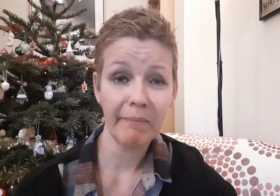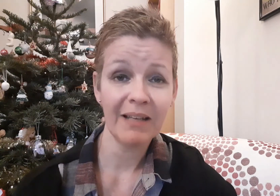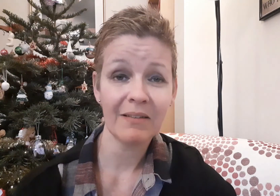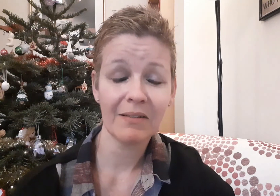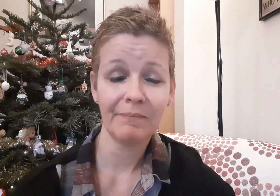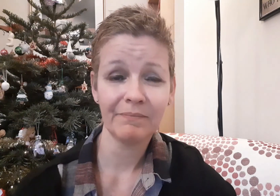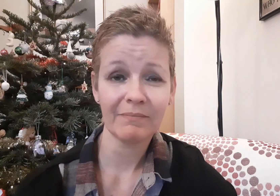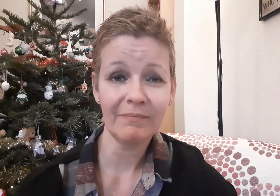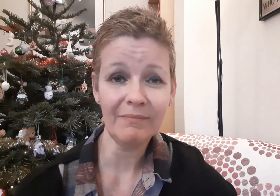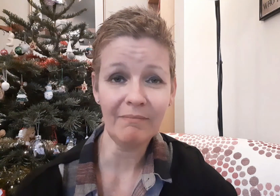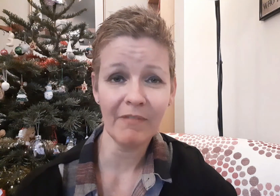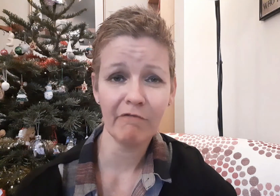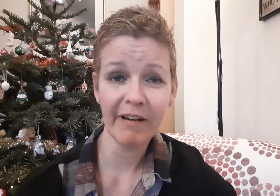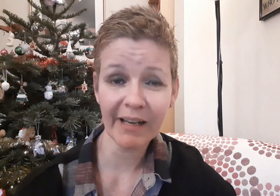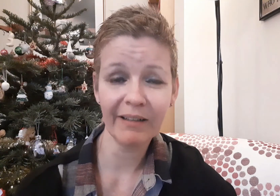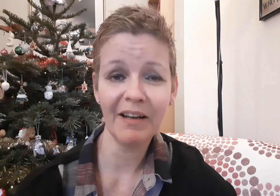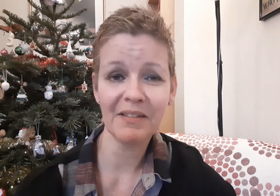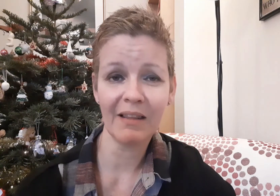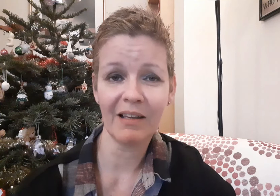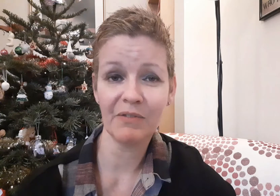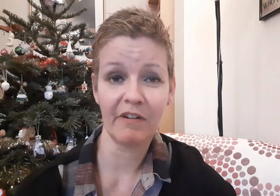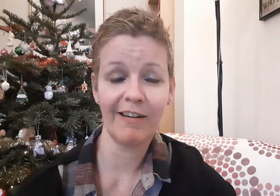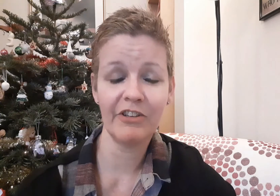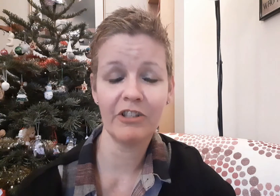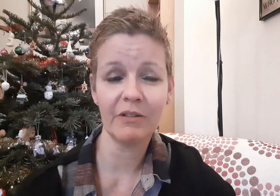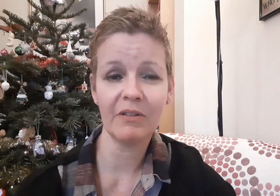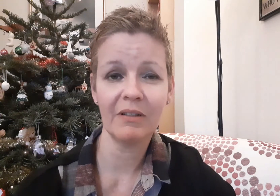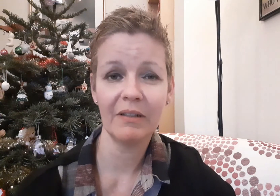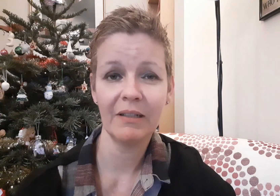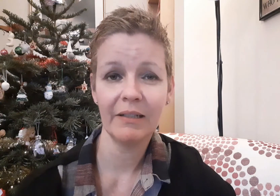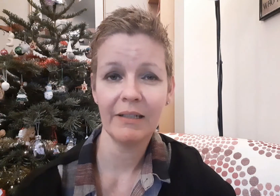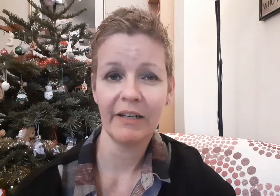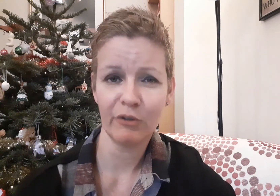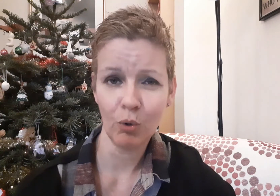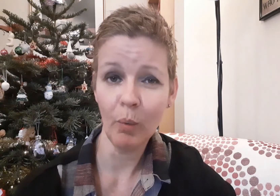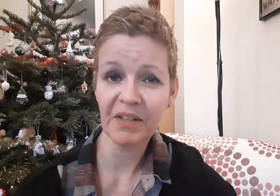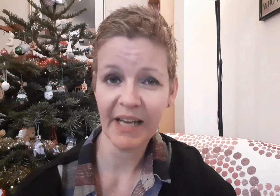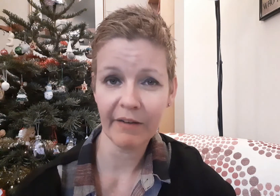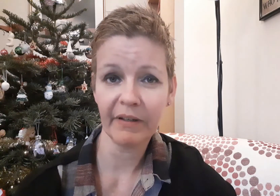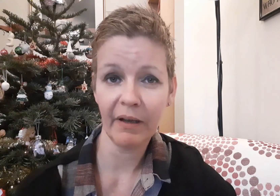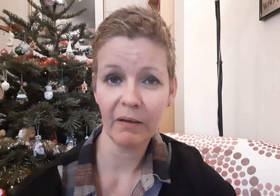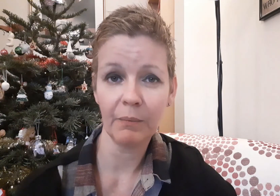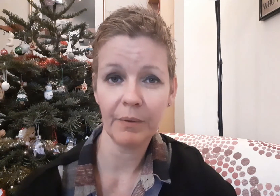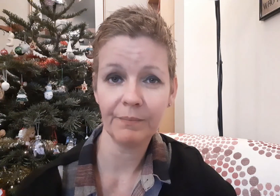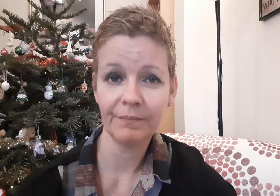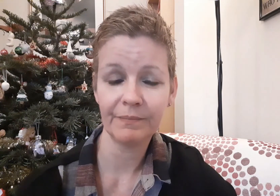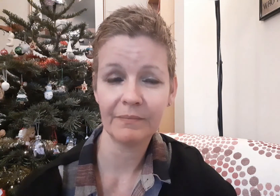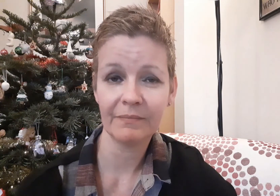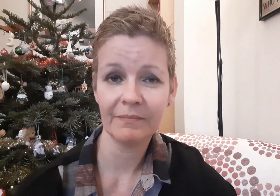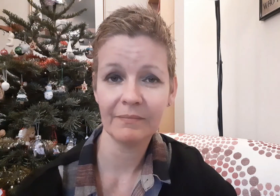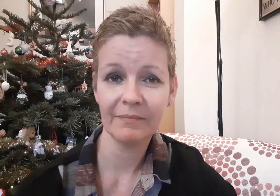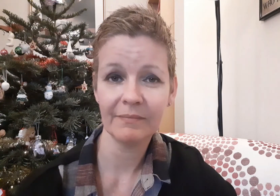lament, recognising things for gratitude, and always having hope.